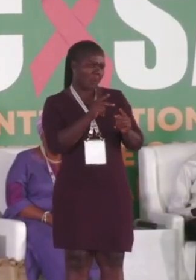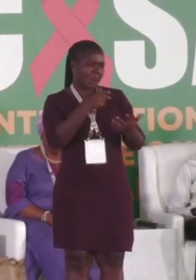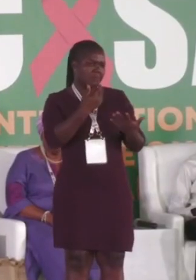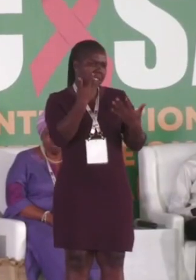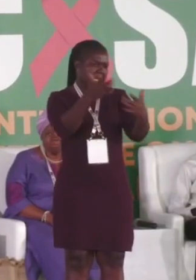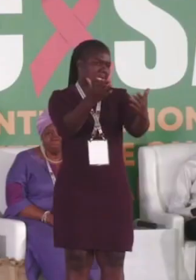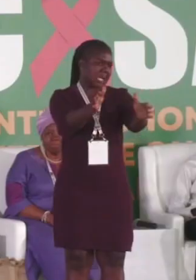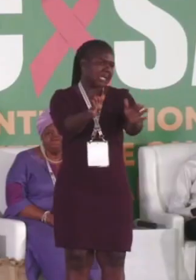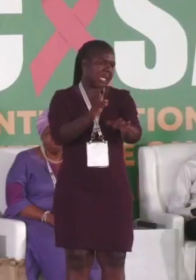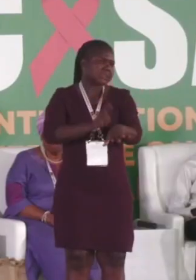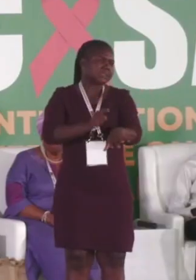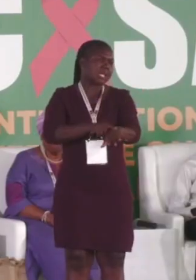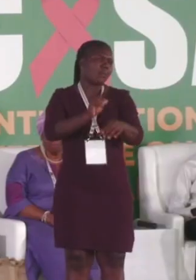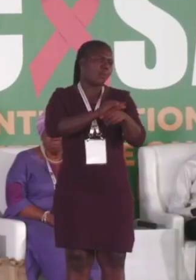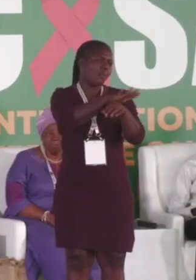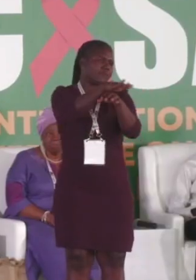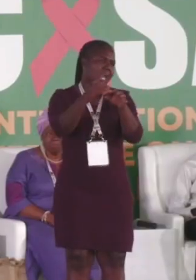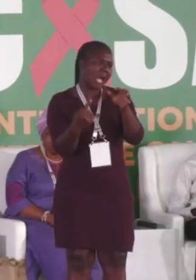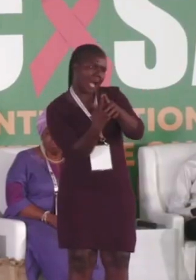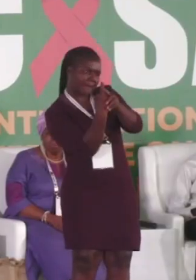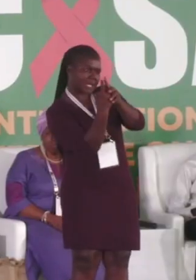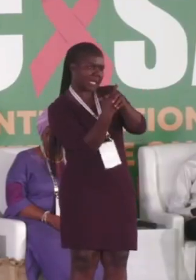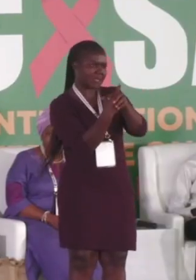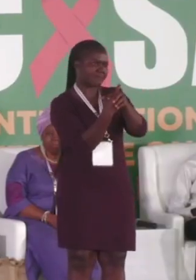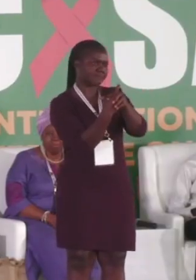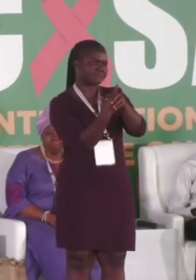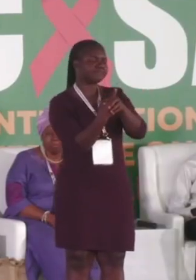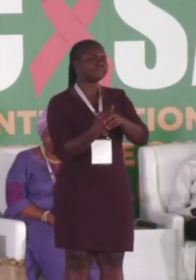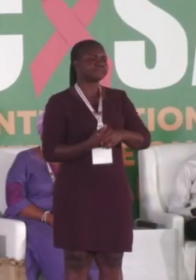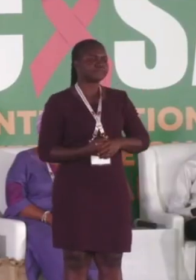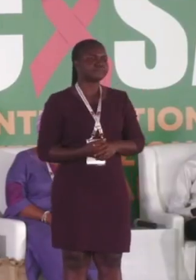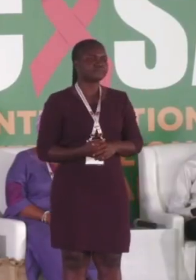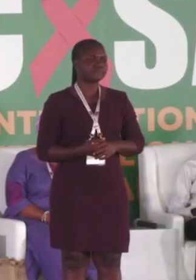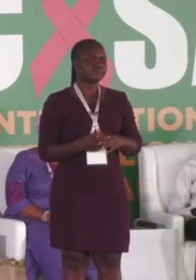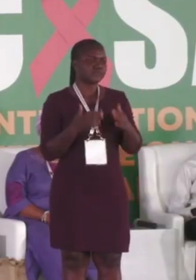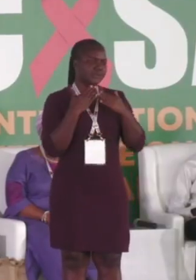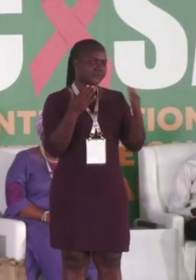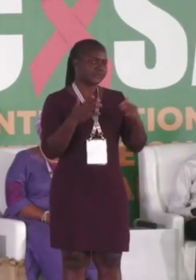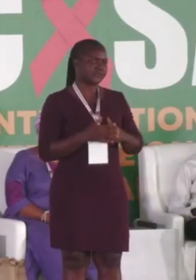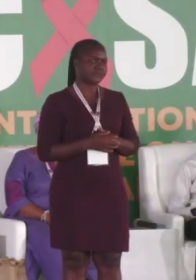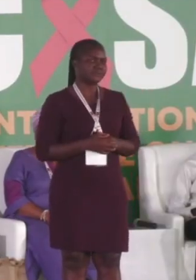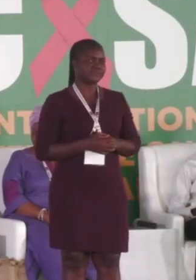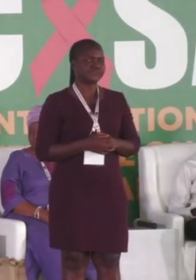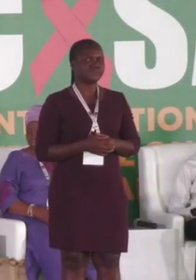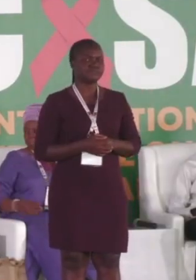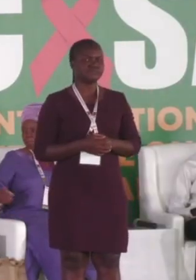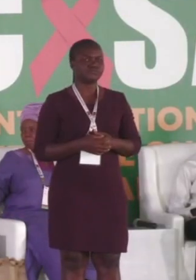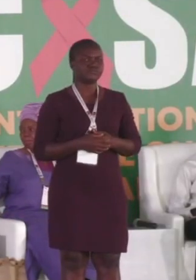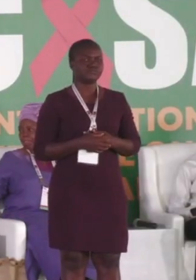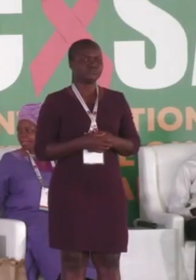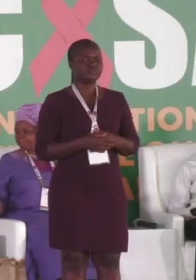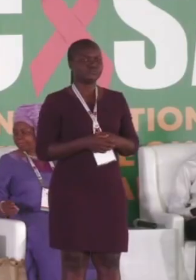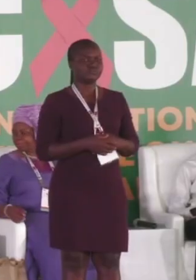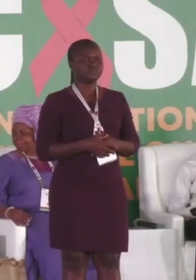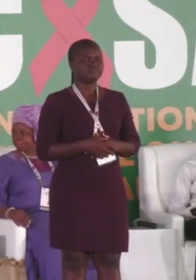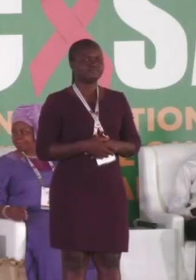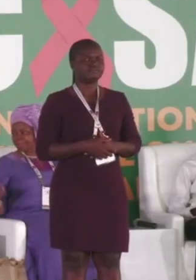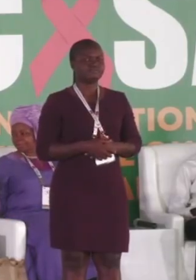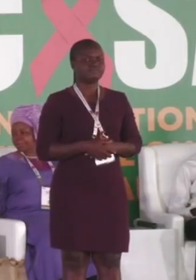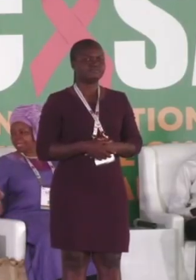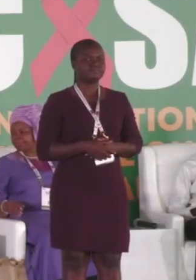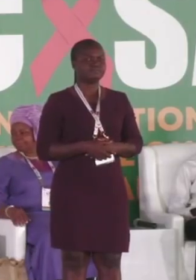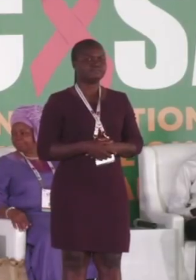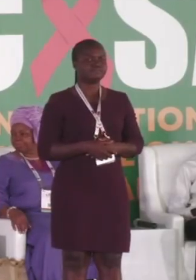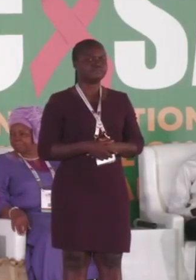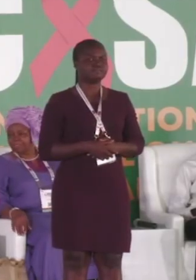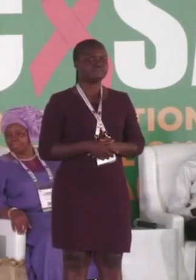COVID? You know, if you can clarify that. Thank you. All right. Baffa?